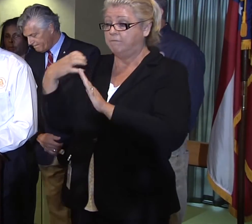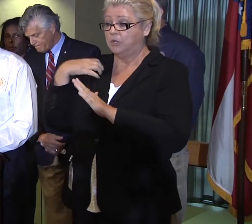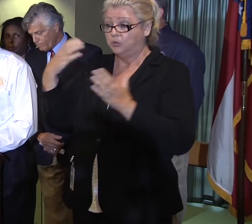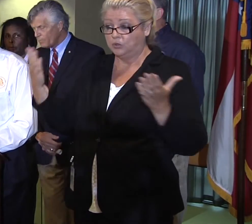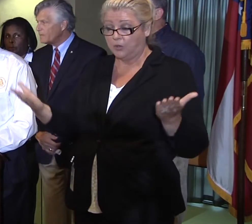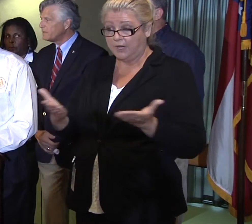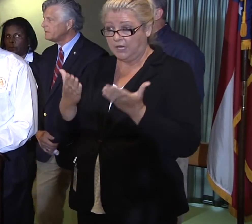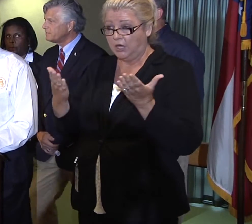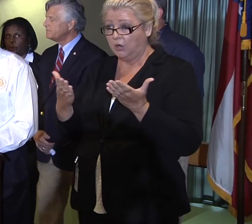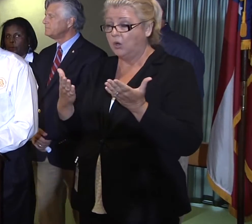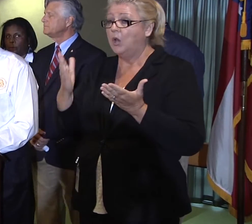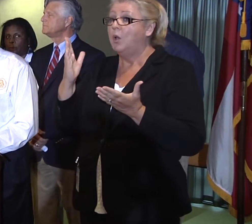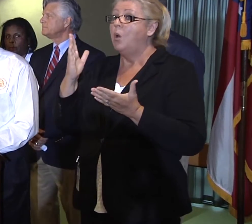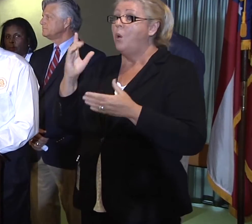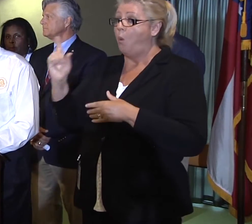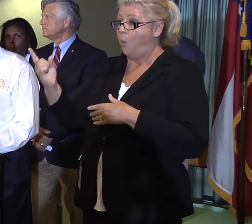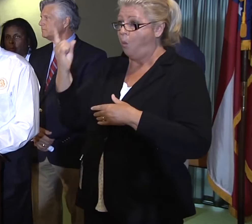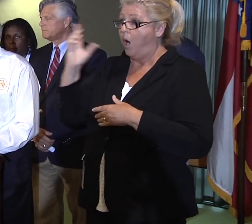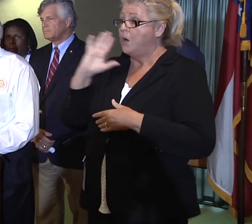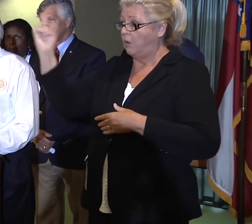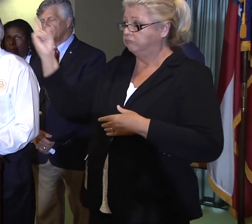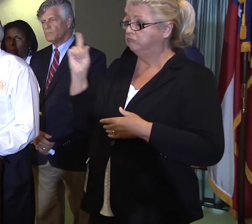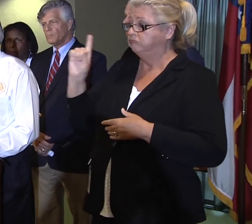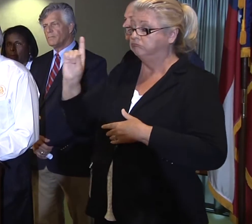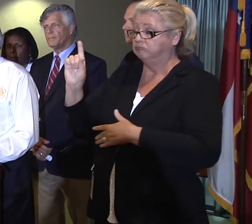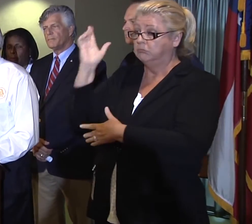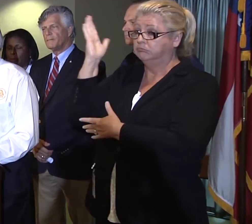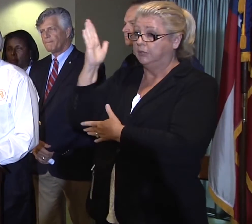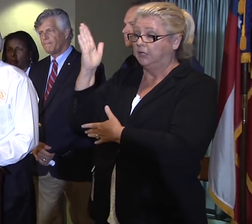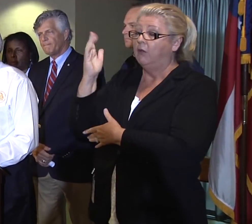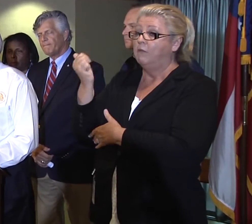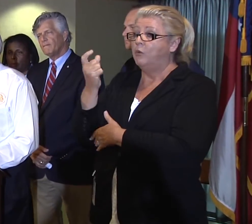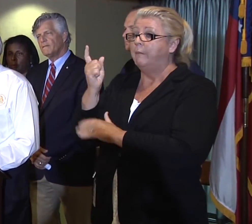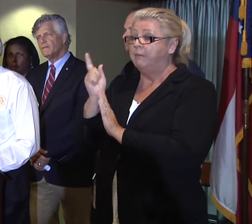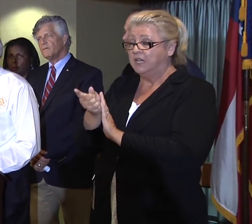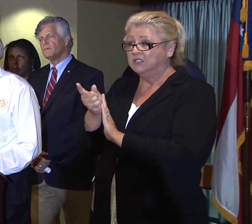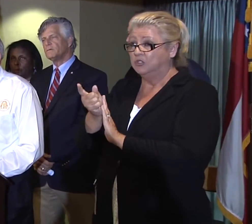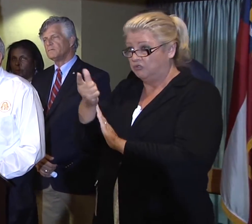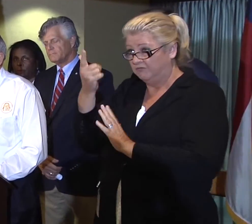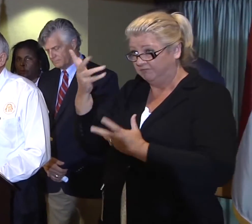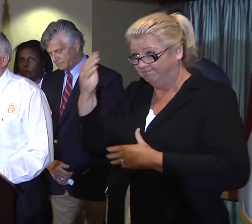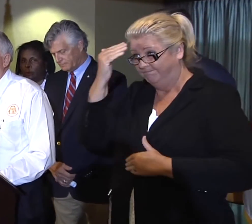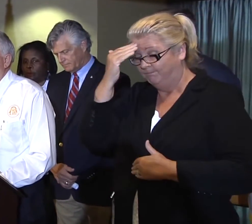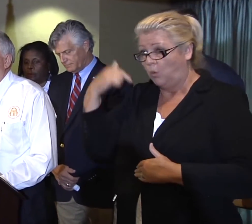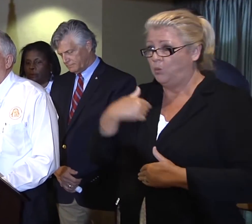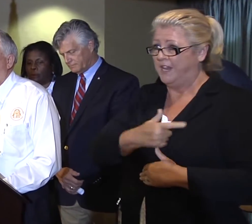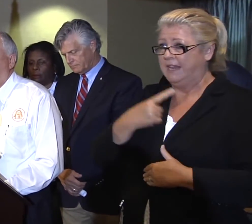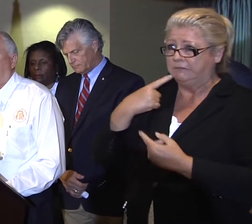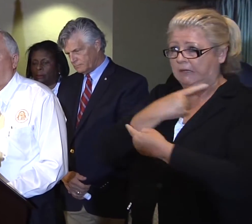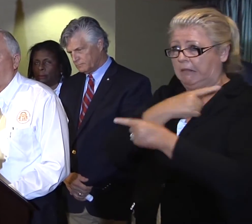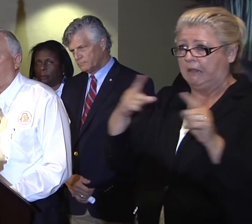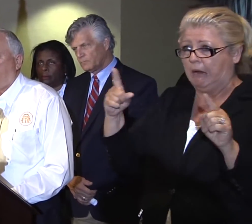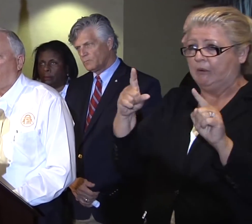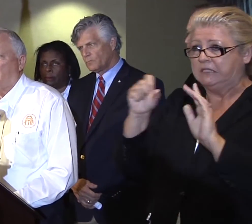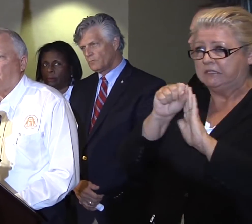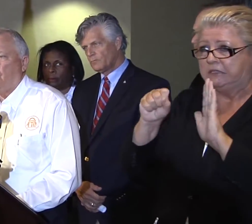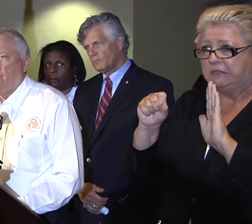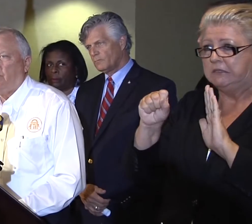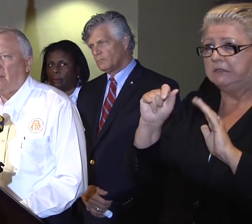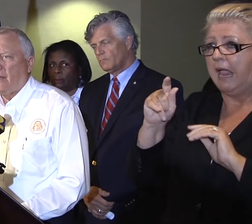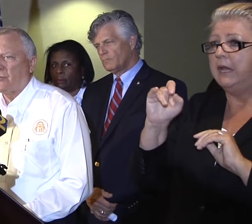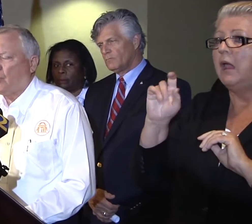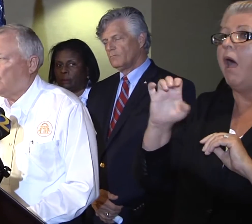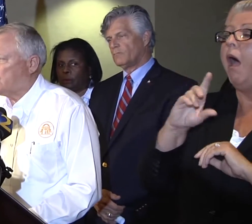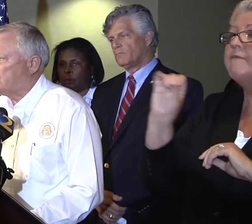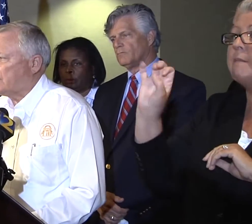them in just a few minutes. As you know, we have declared a state of emergency. We are trying to